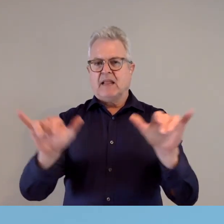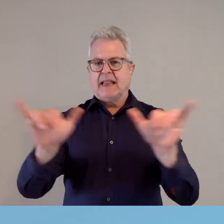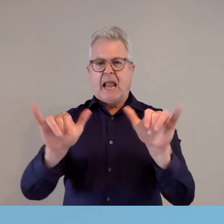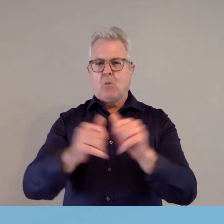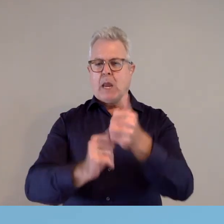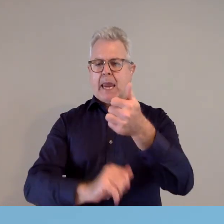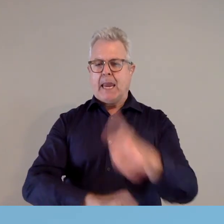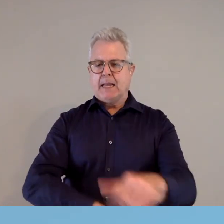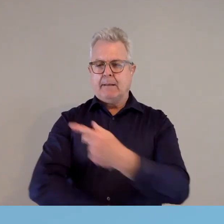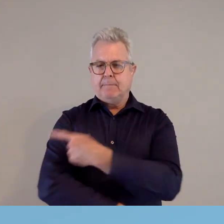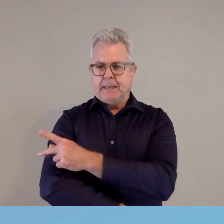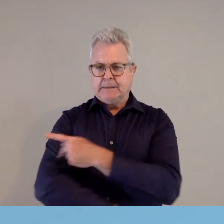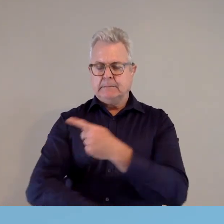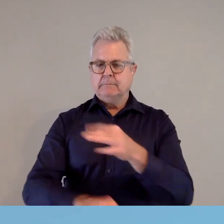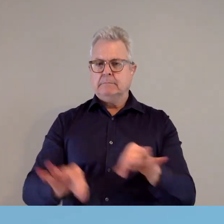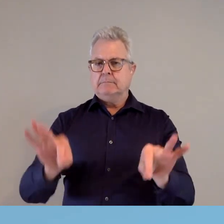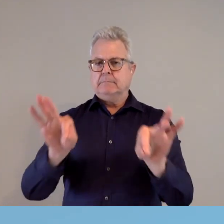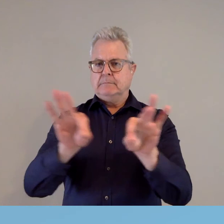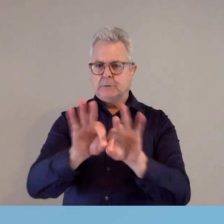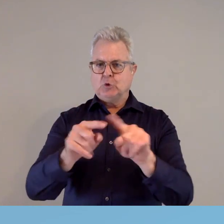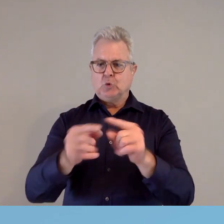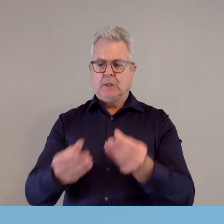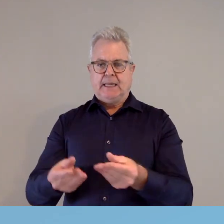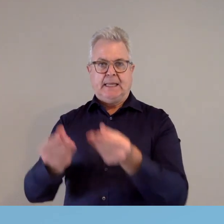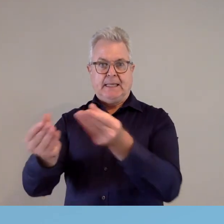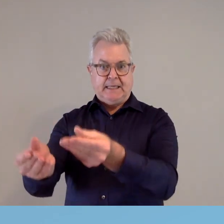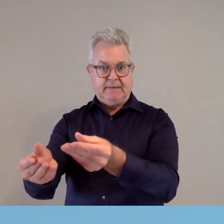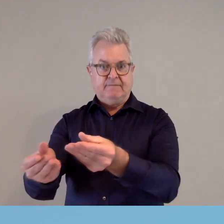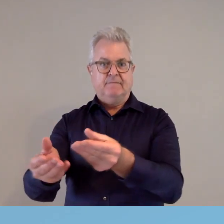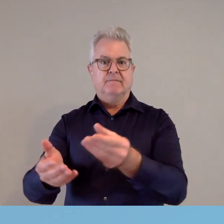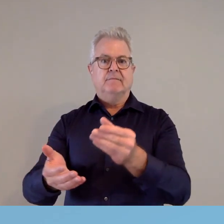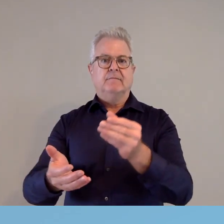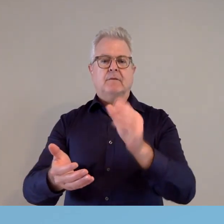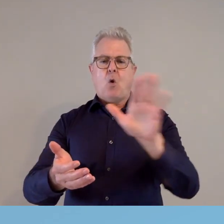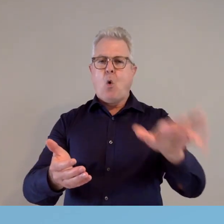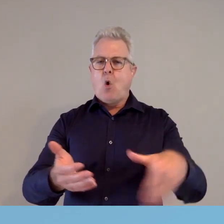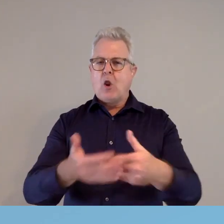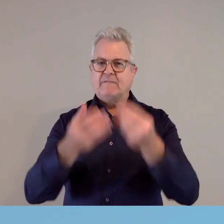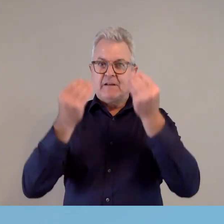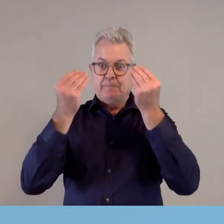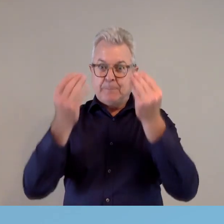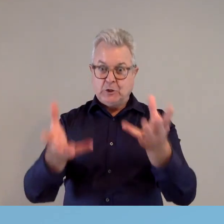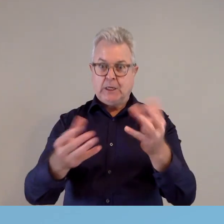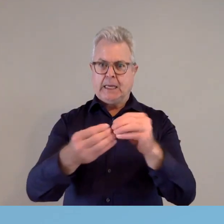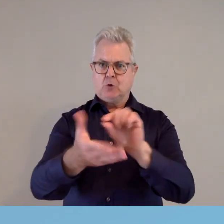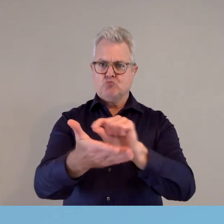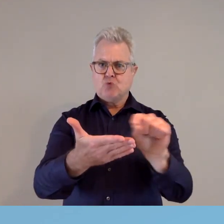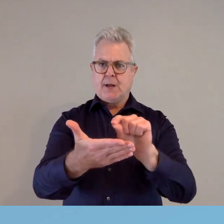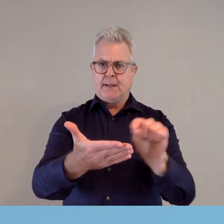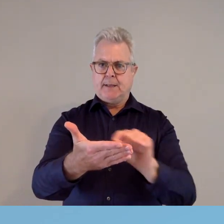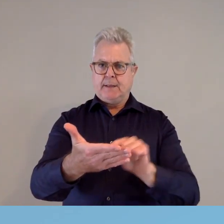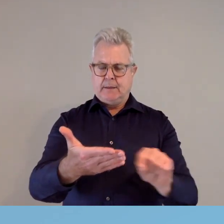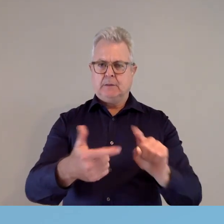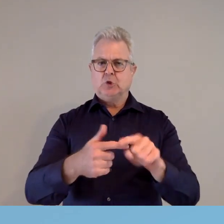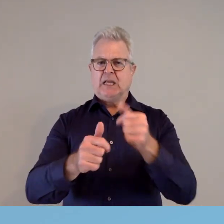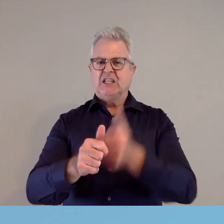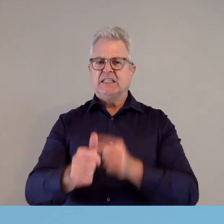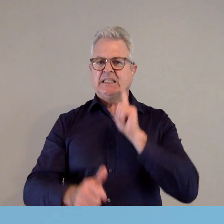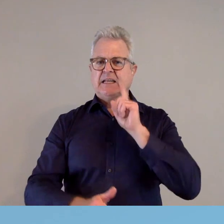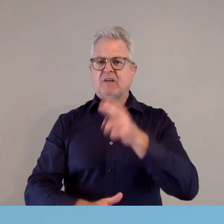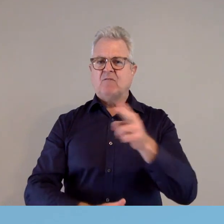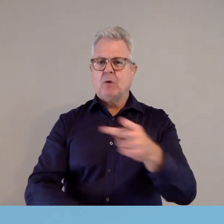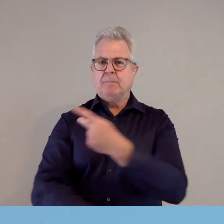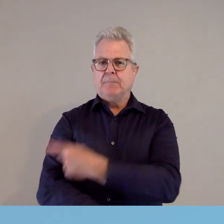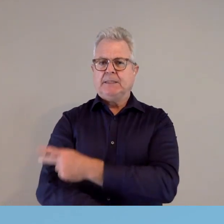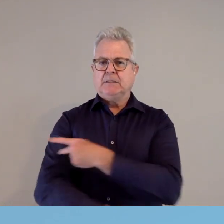Also, similar to any patient, make sure that you give all of the information in writing